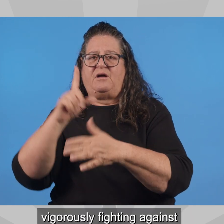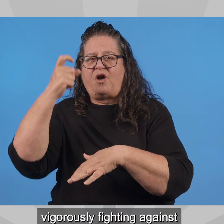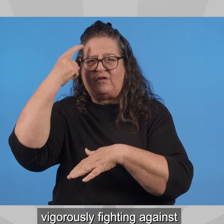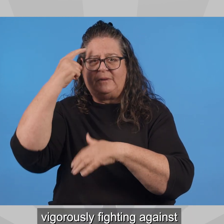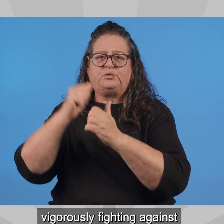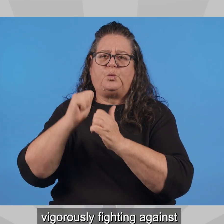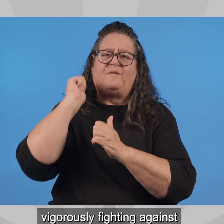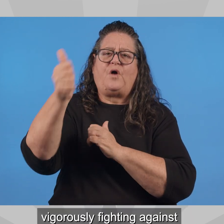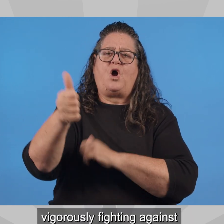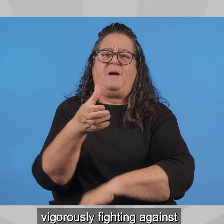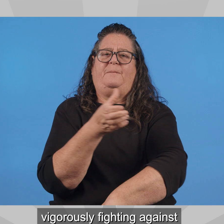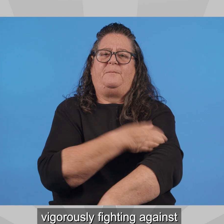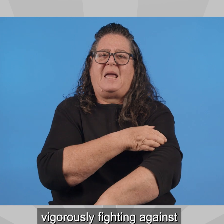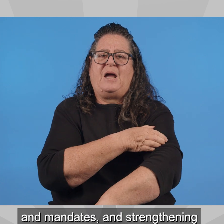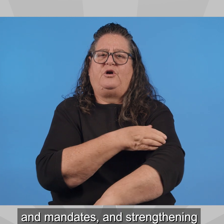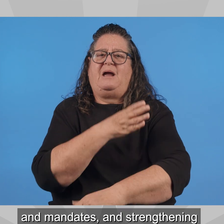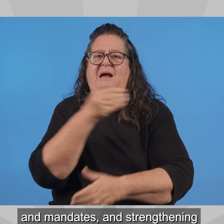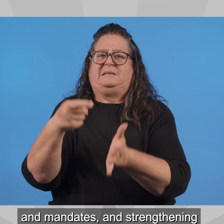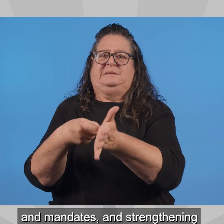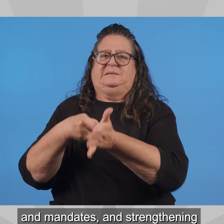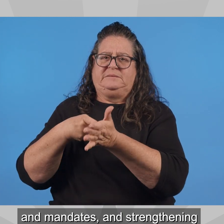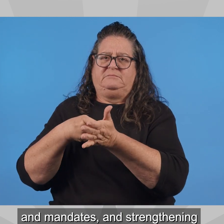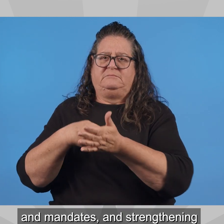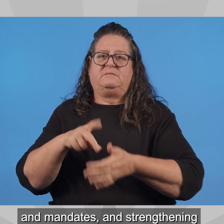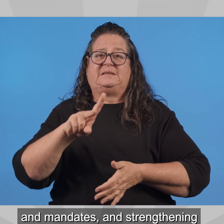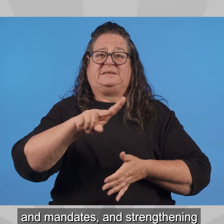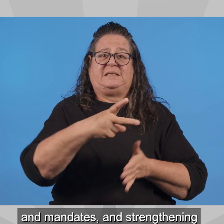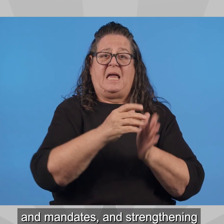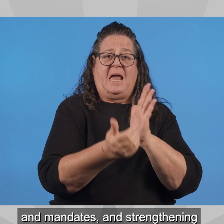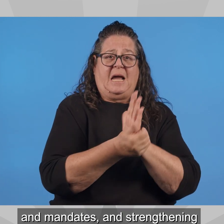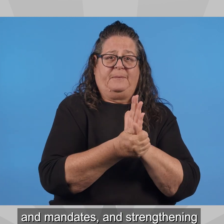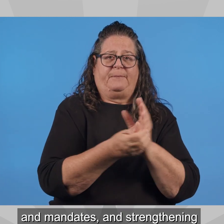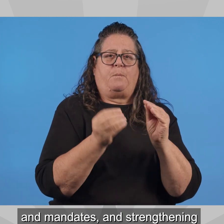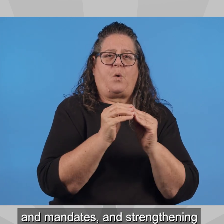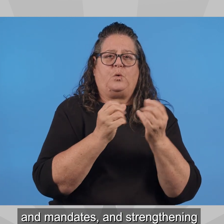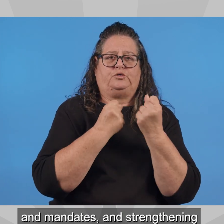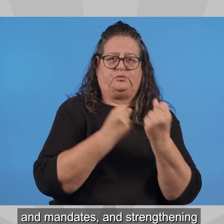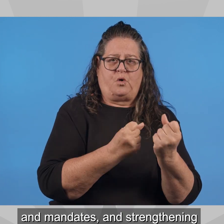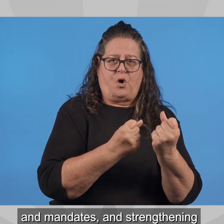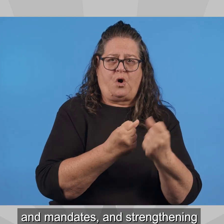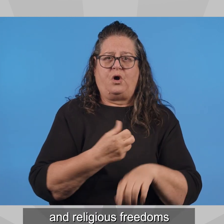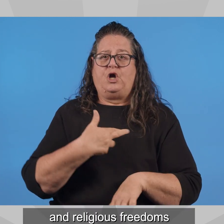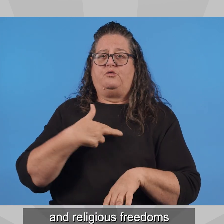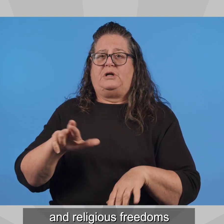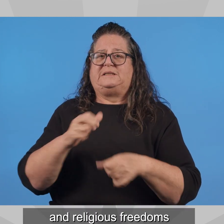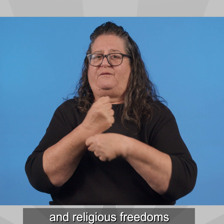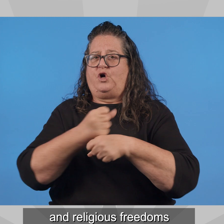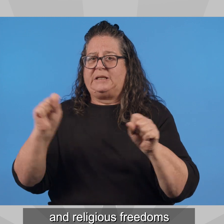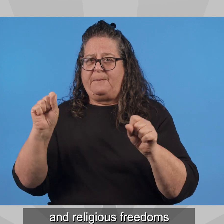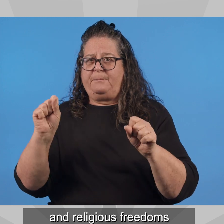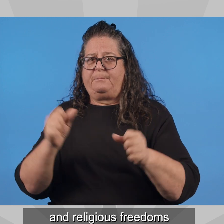vigorously fighting against governmental overreach and mandates, and strengthening the Second Amendment and